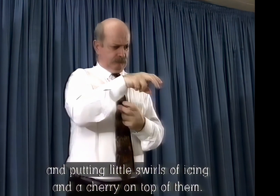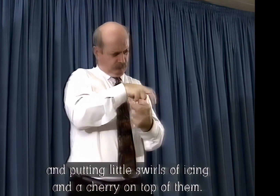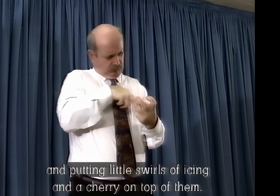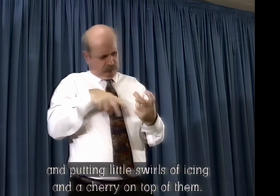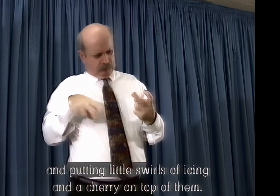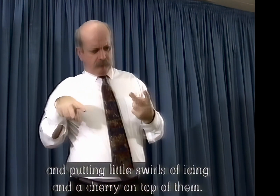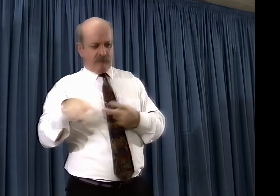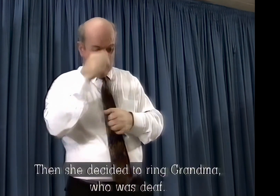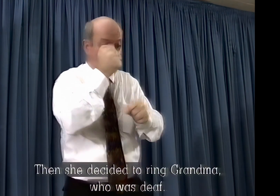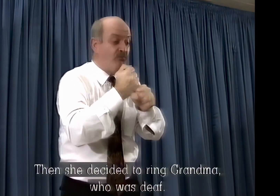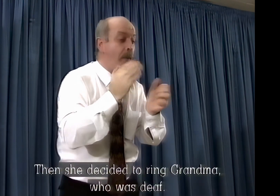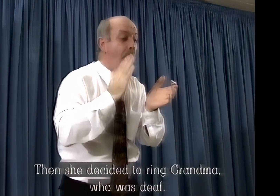cherries on top of that.